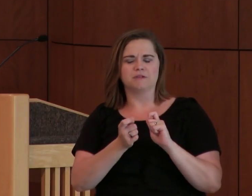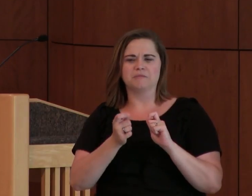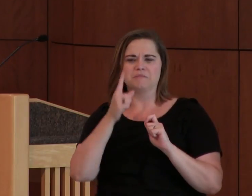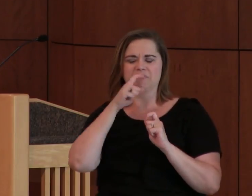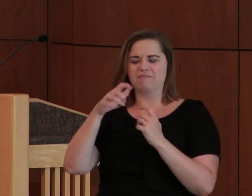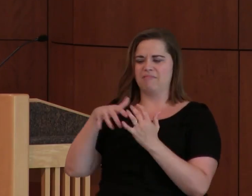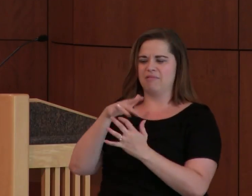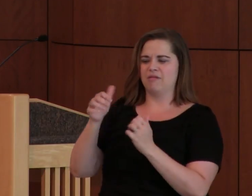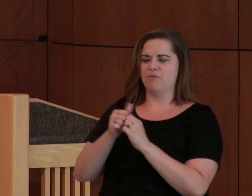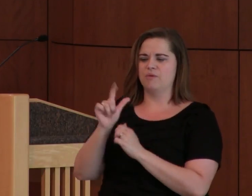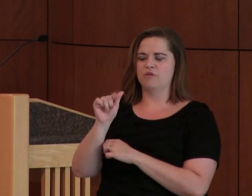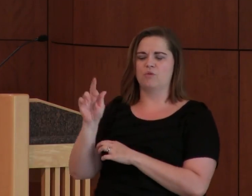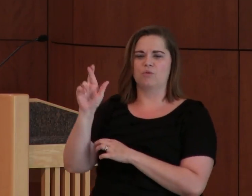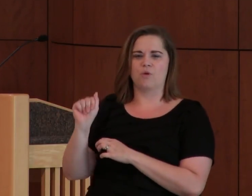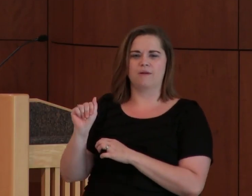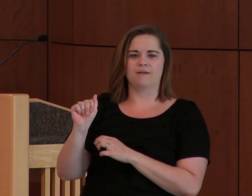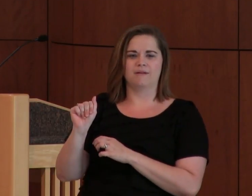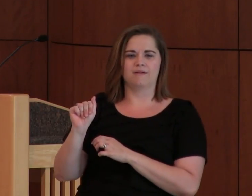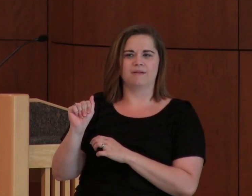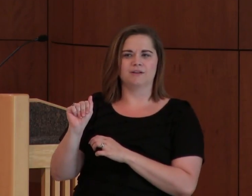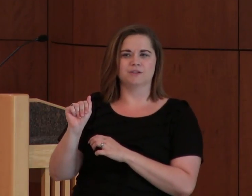who changed the most,